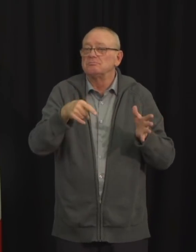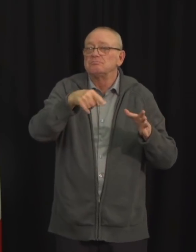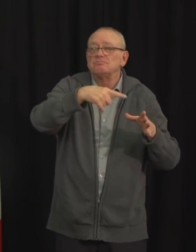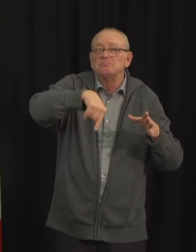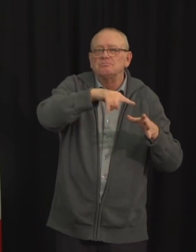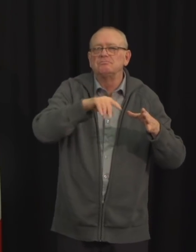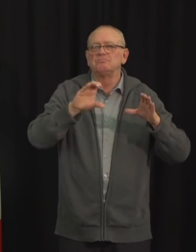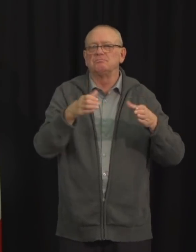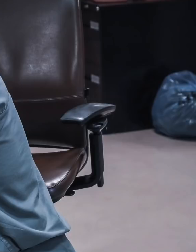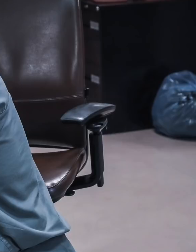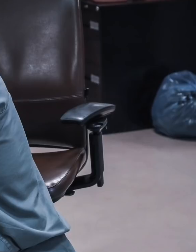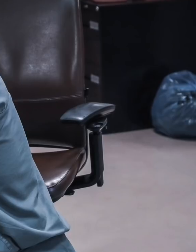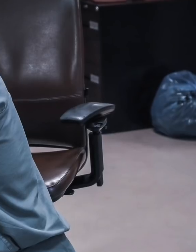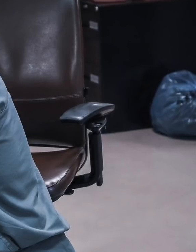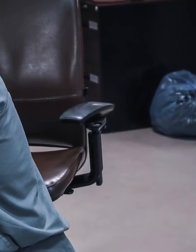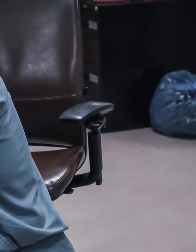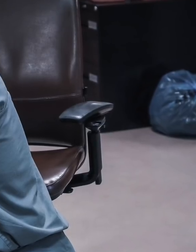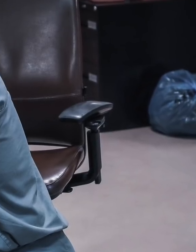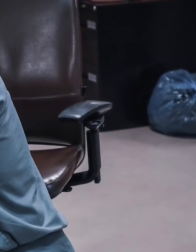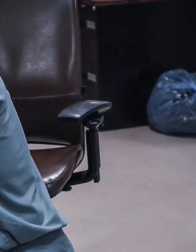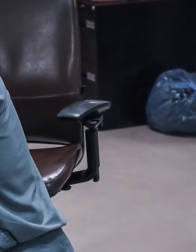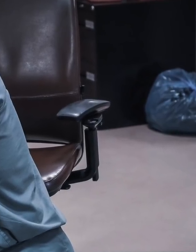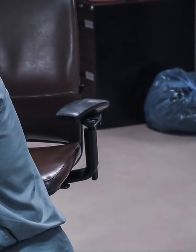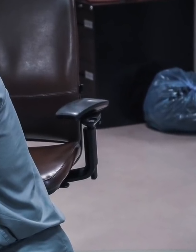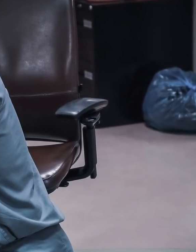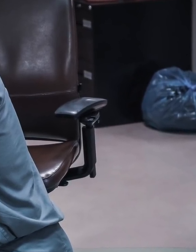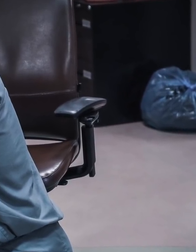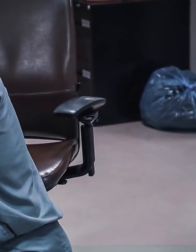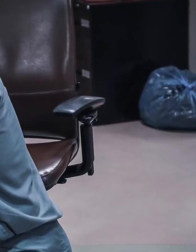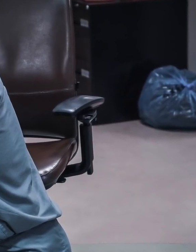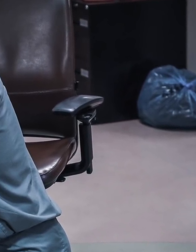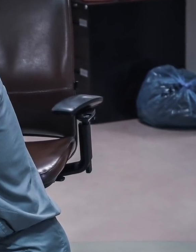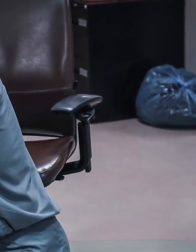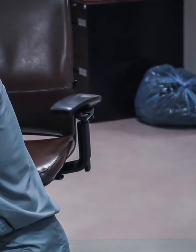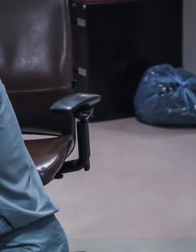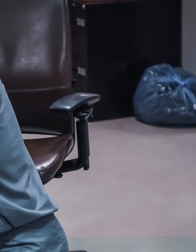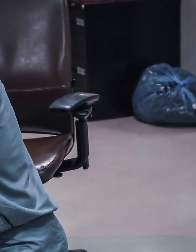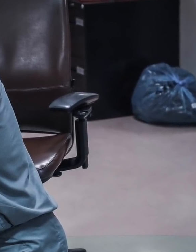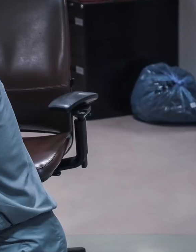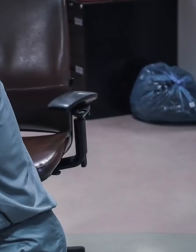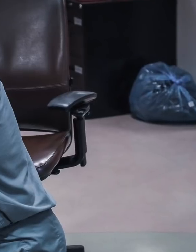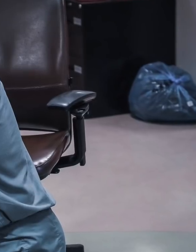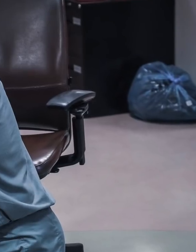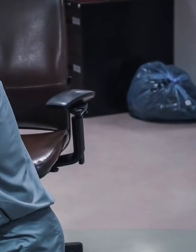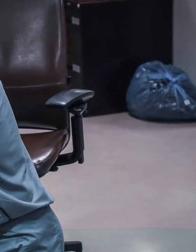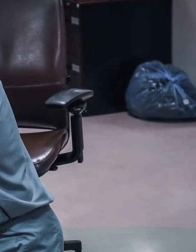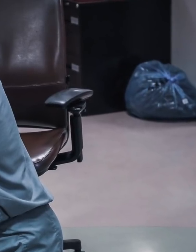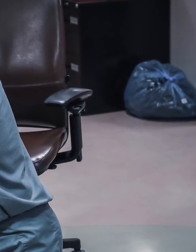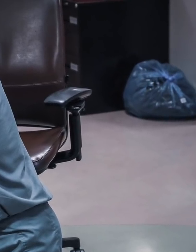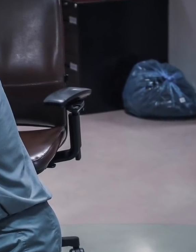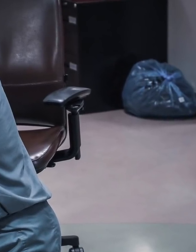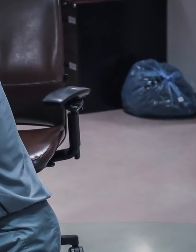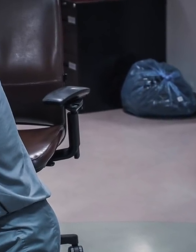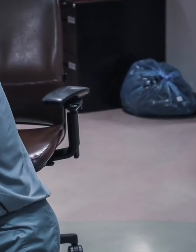province. These staff are exhausted and they've put themselves at risk for 10 months. They need support and they need